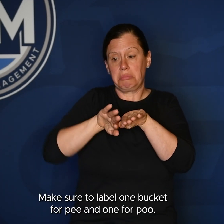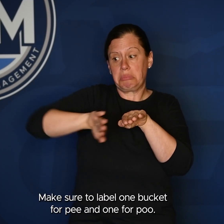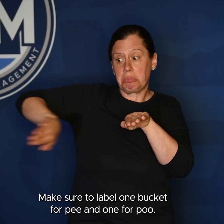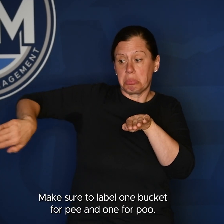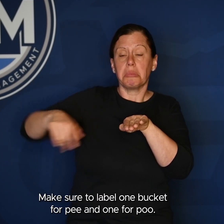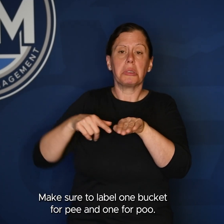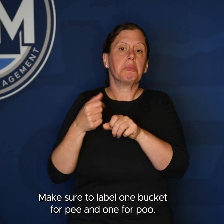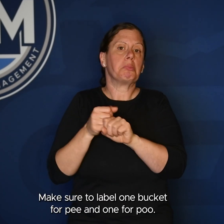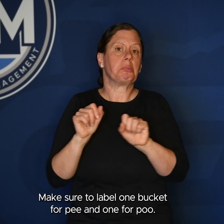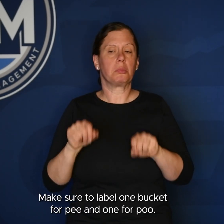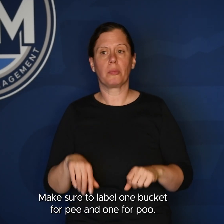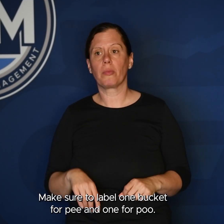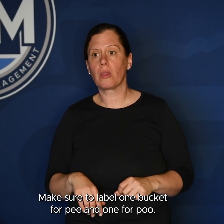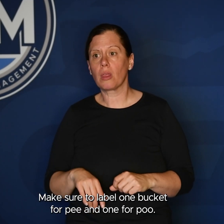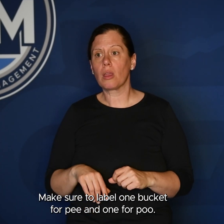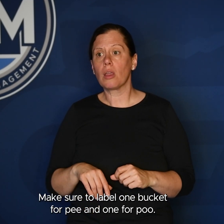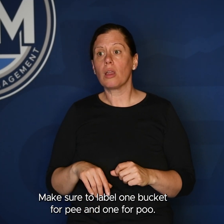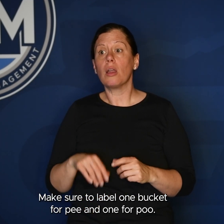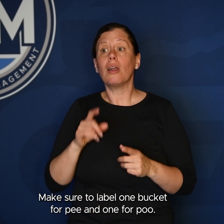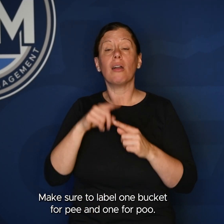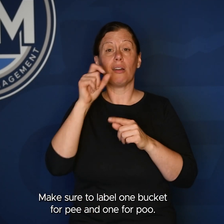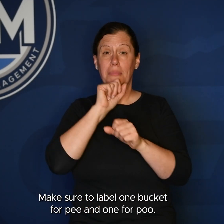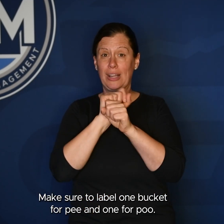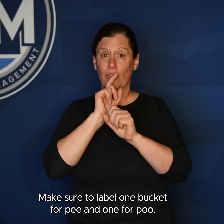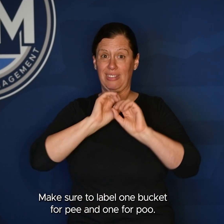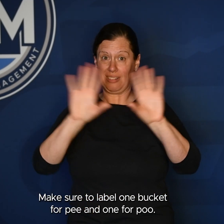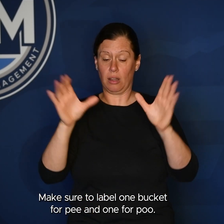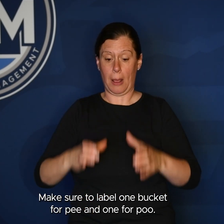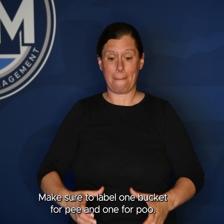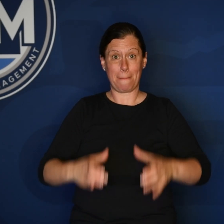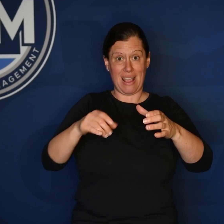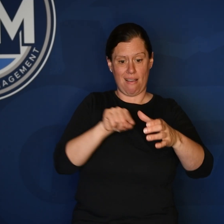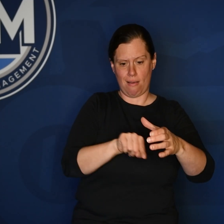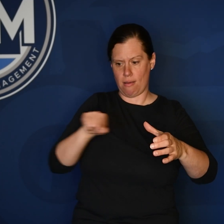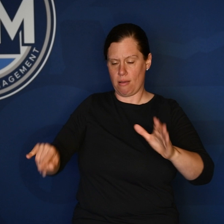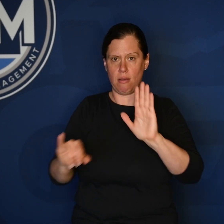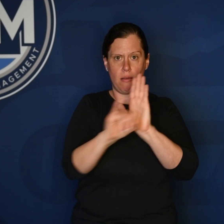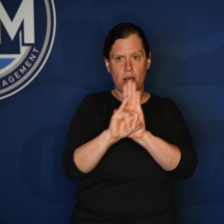Make sure to label one bucket for pee and one for poo.